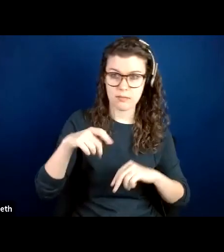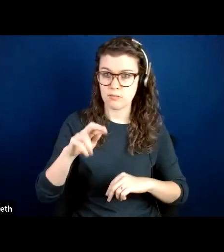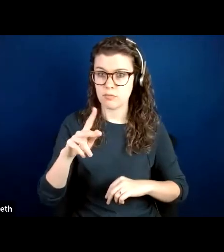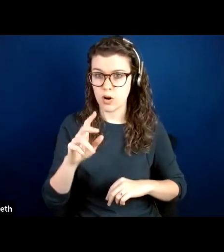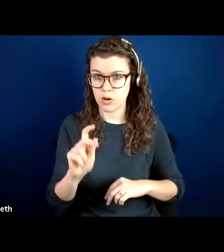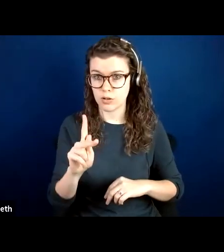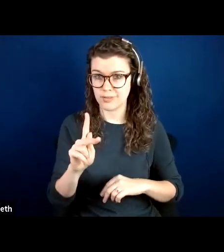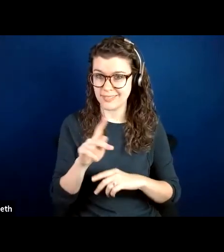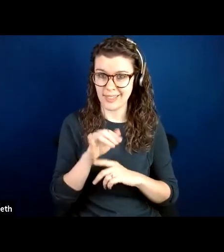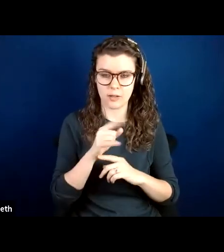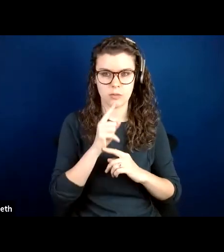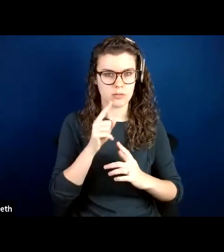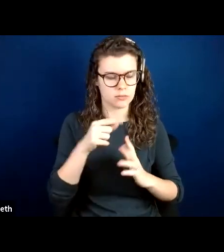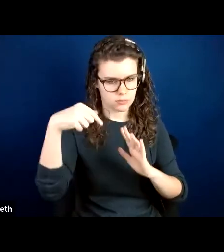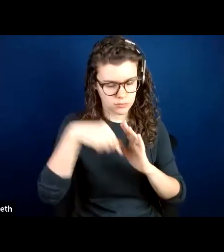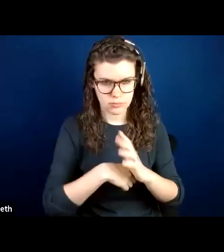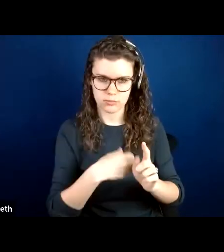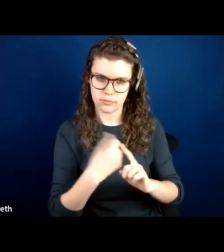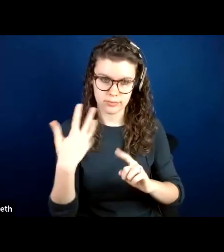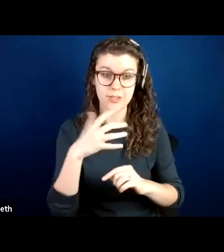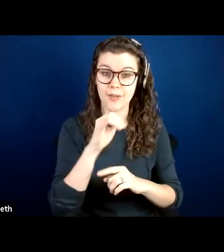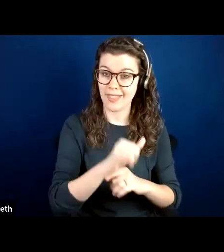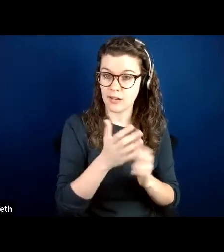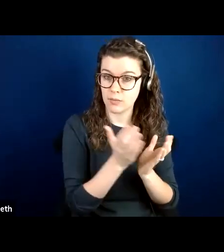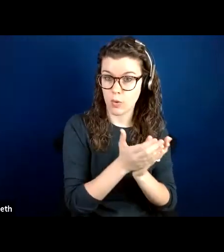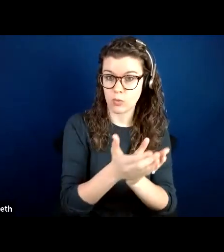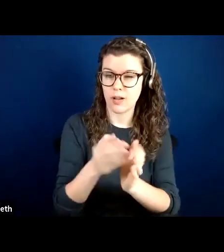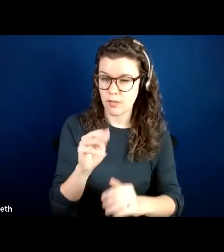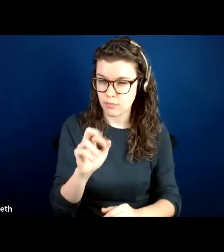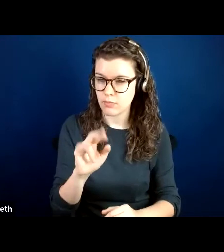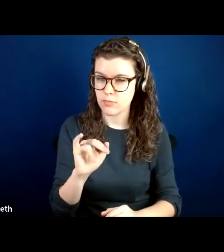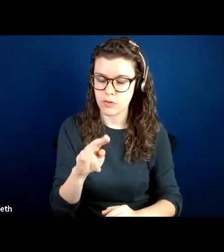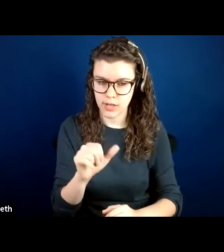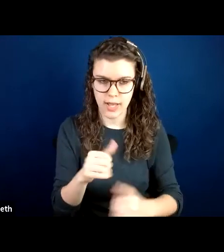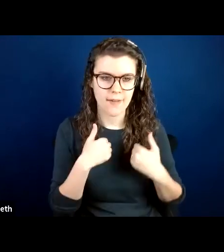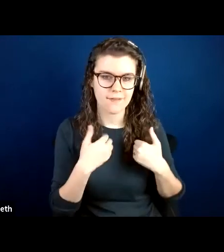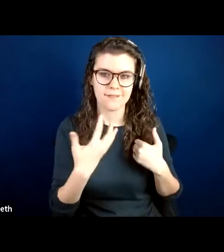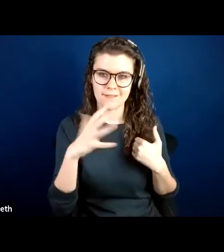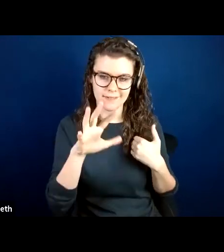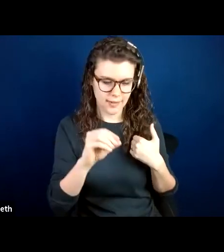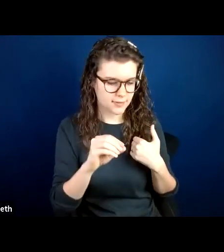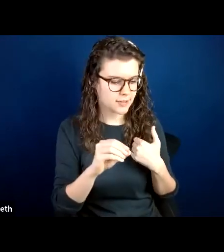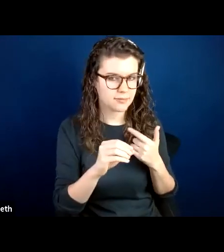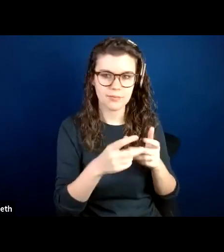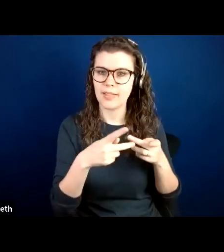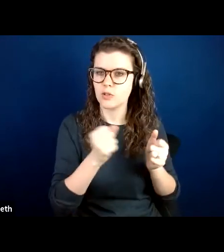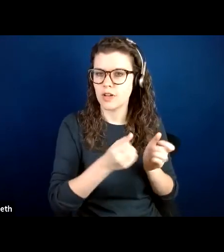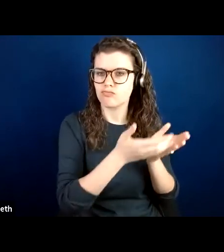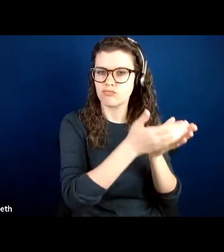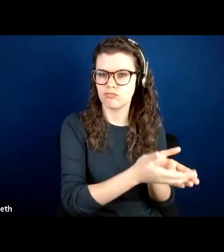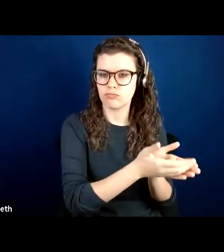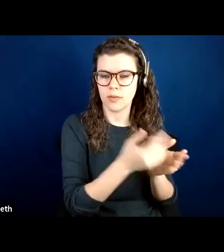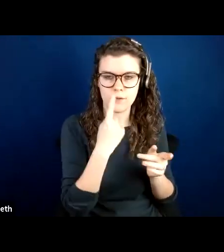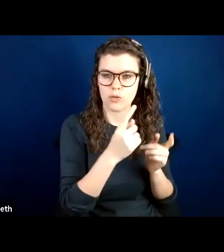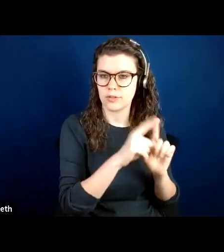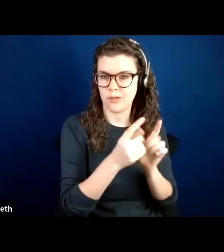involved. So the White Lake Municipal Marina has 50 boat slips for seasonal and transient boats. They